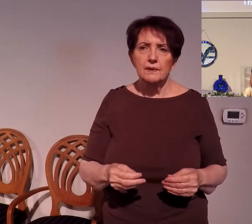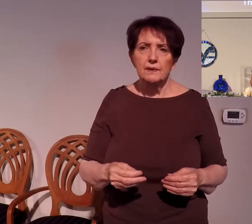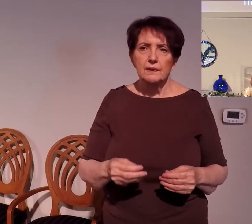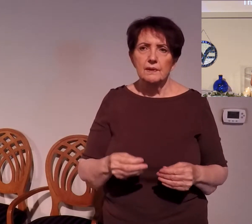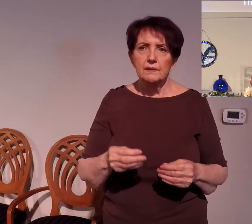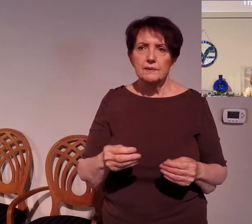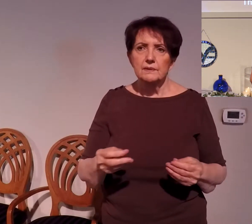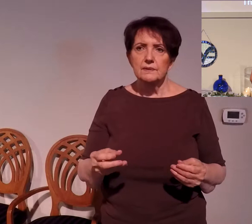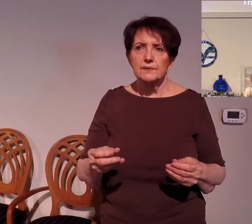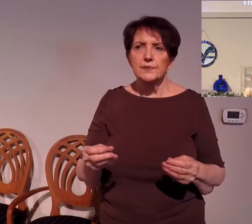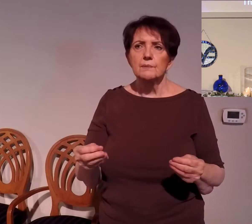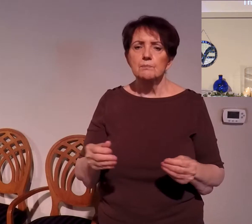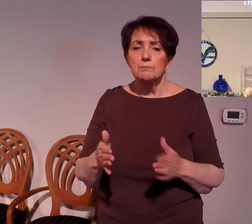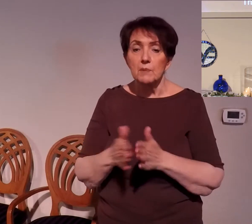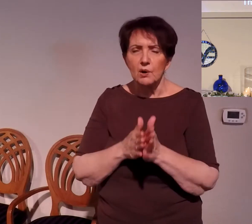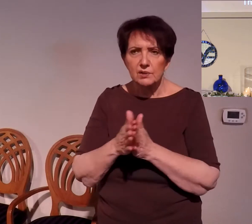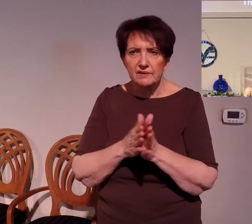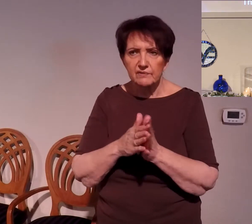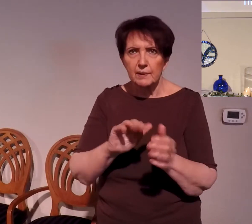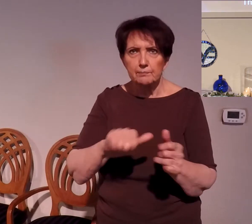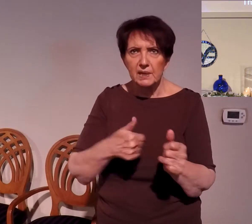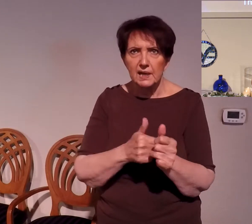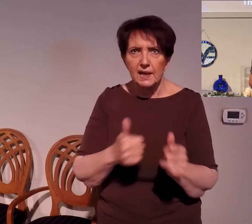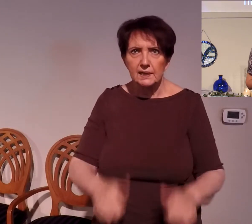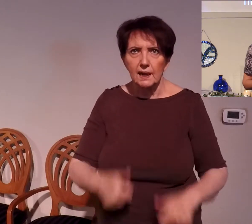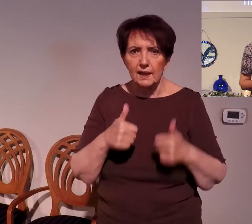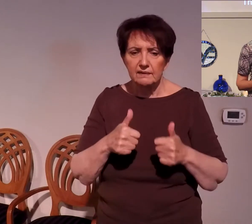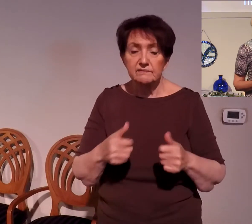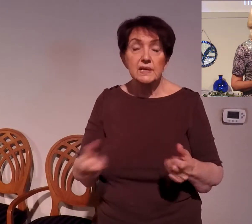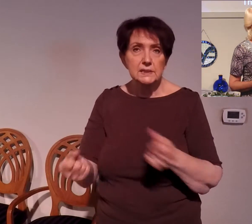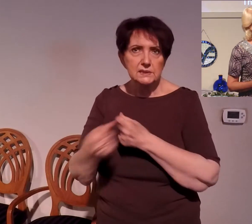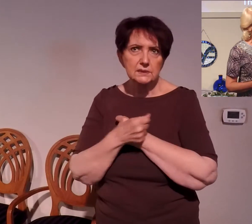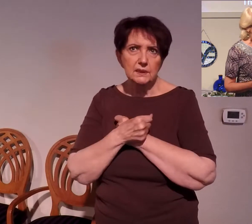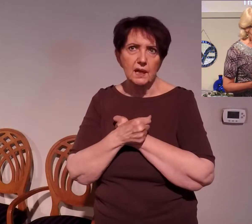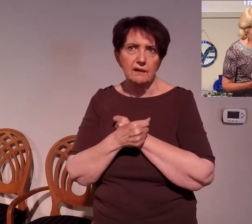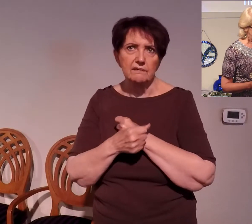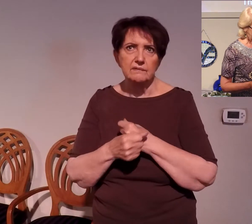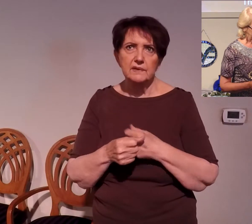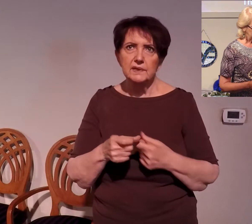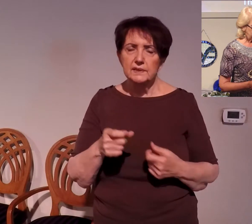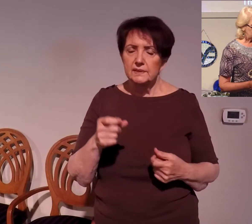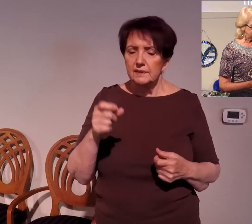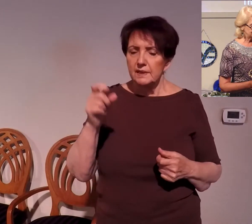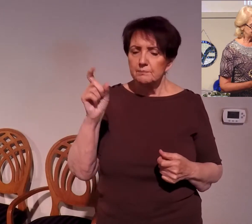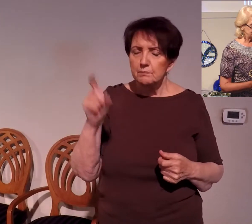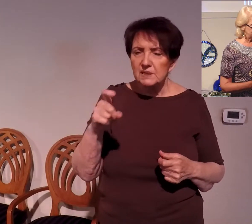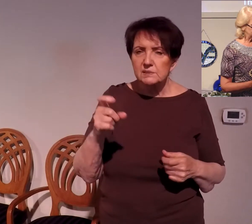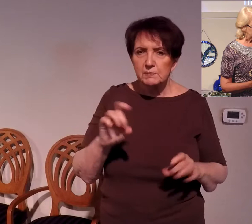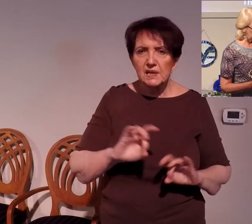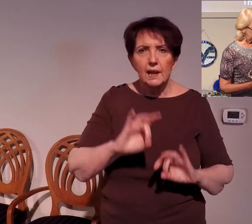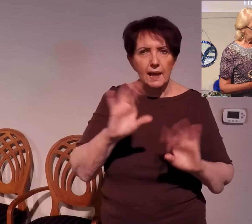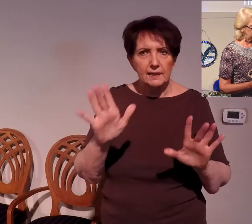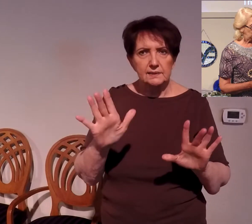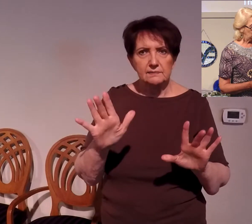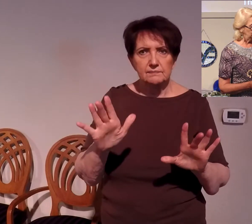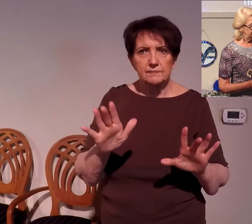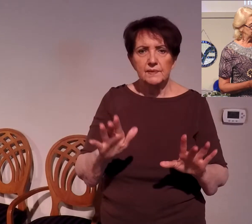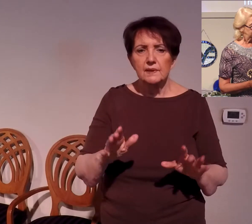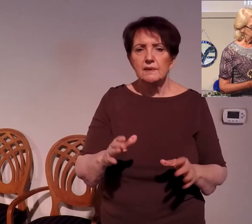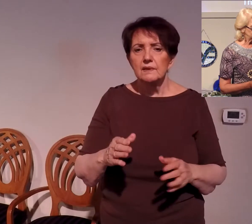love. Then, because it is life, guided by love, it must be light. That is to say, the